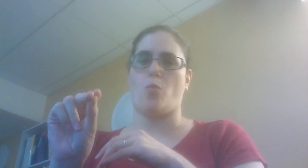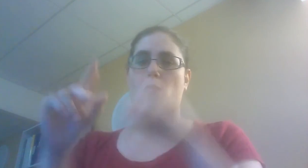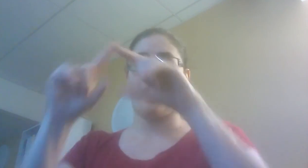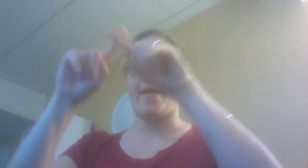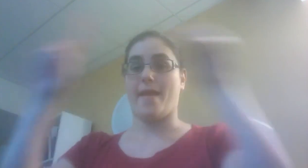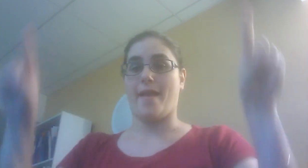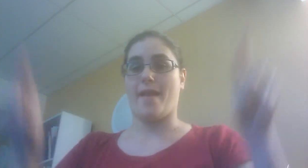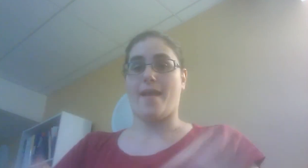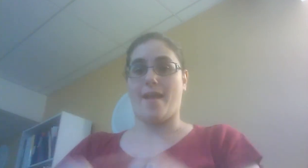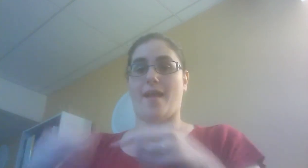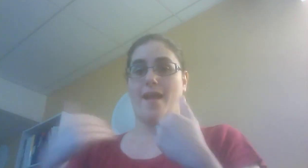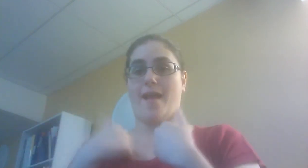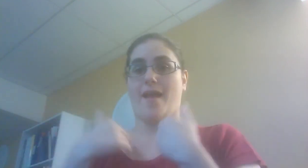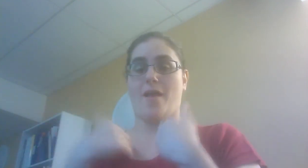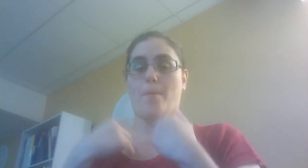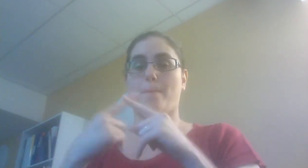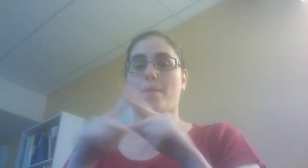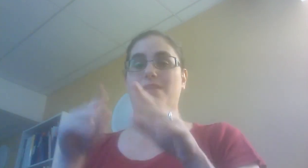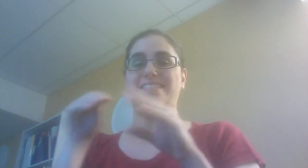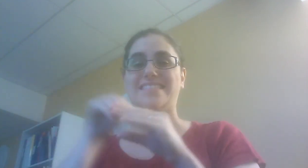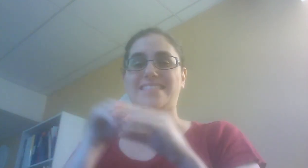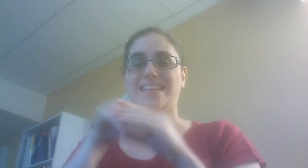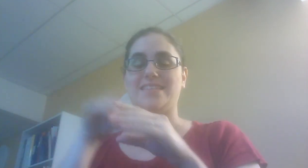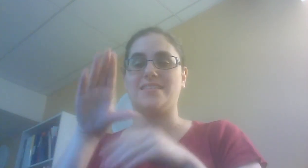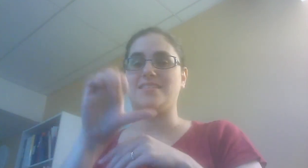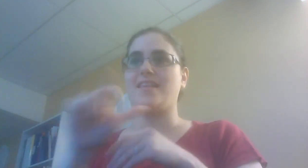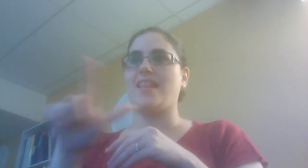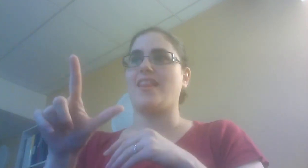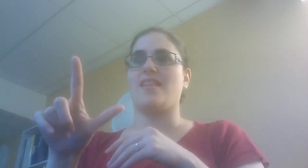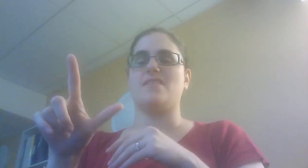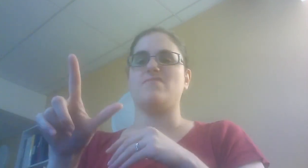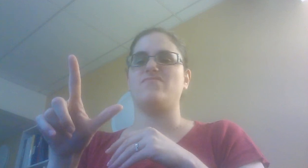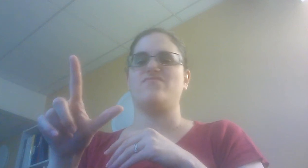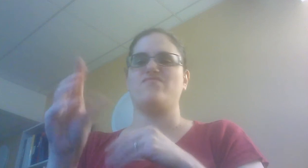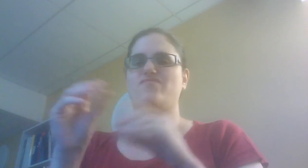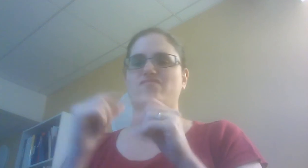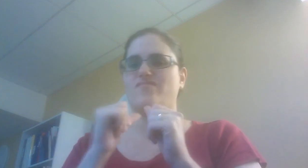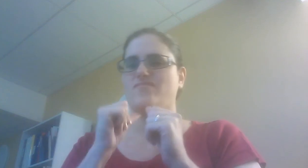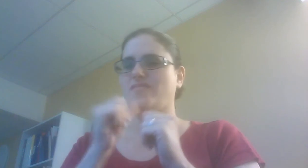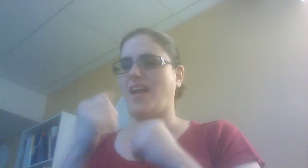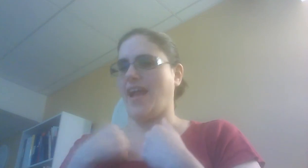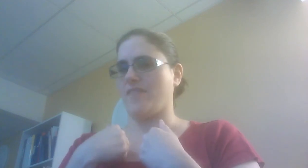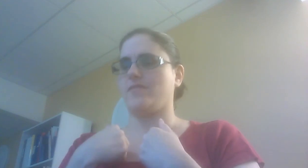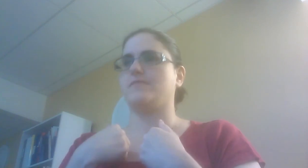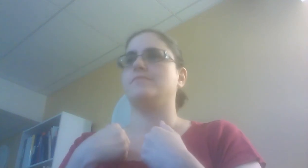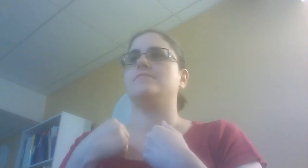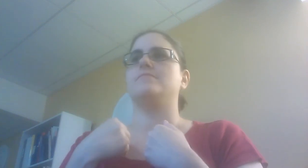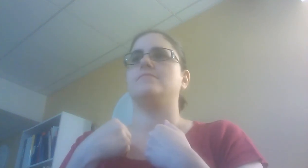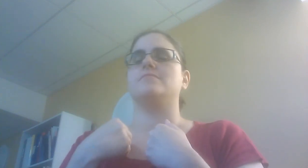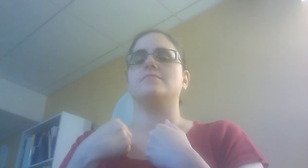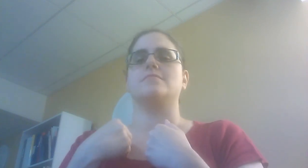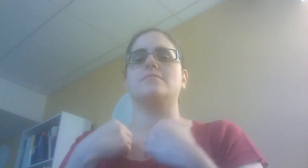get into the inside of the cell, there are now no more membranes there. In a moment, I'll explain why these membranes